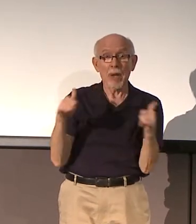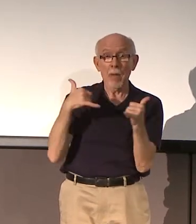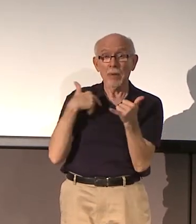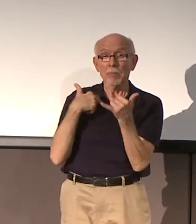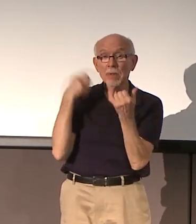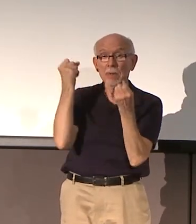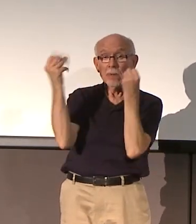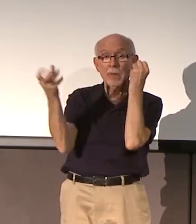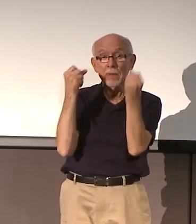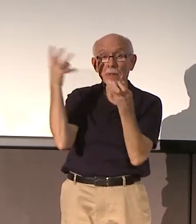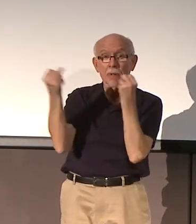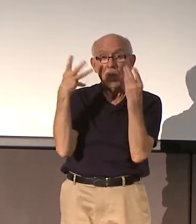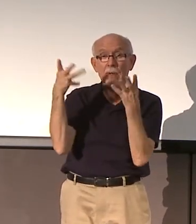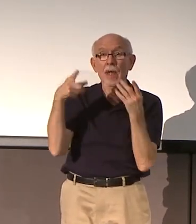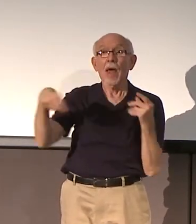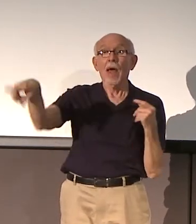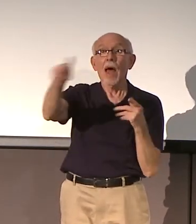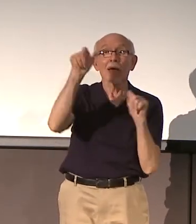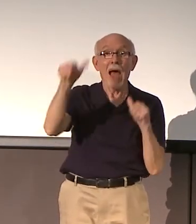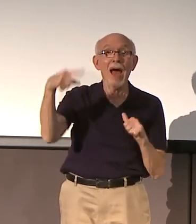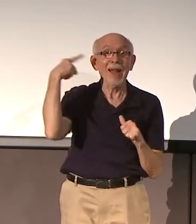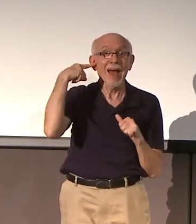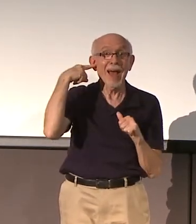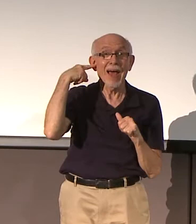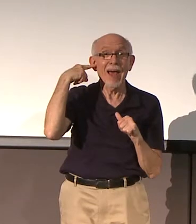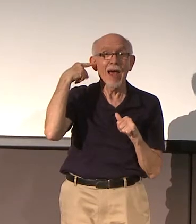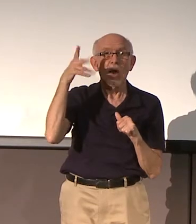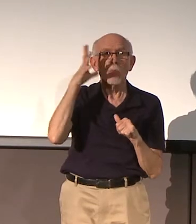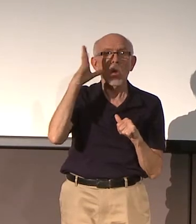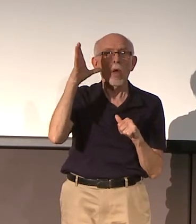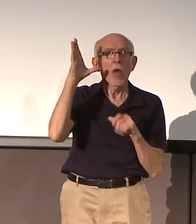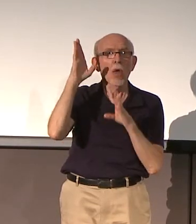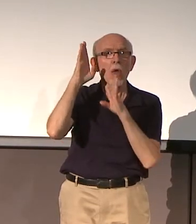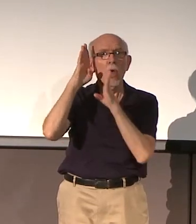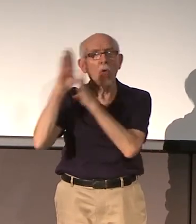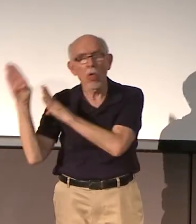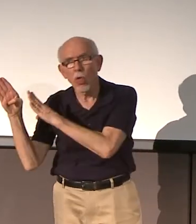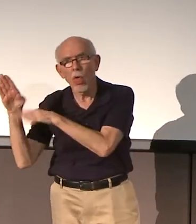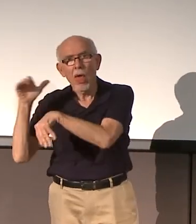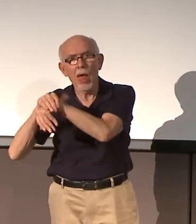because if there's something for hearing people to listen to, they will.